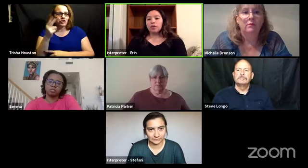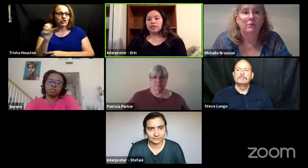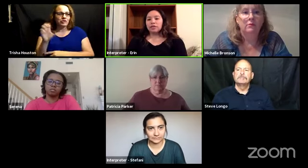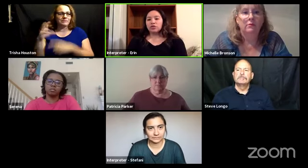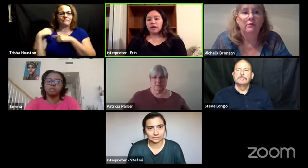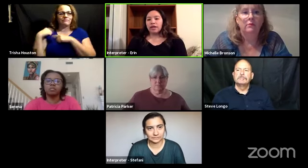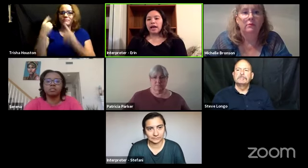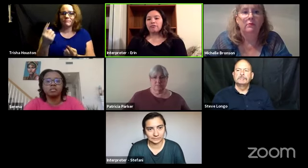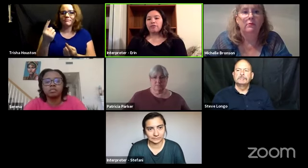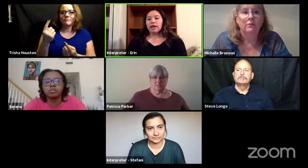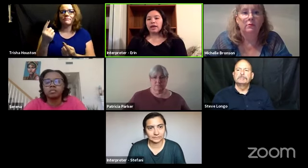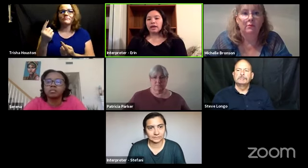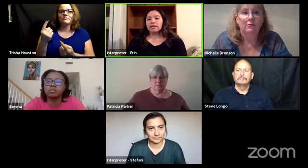the Central Valley have recognized